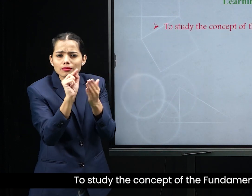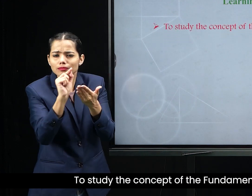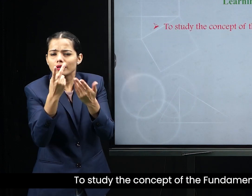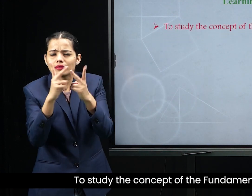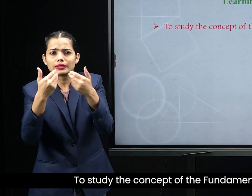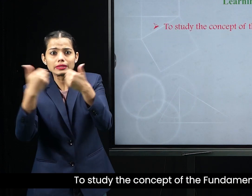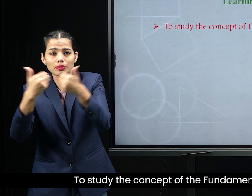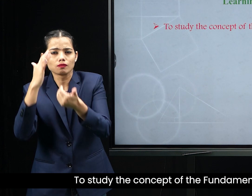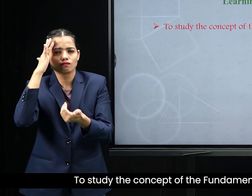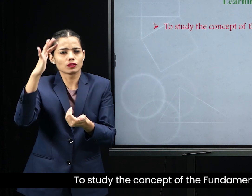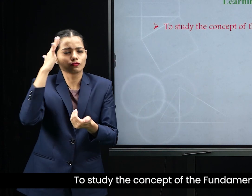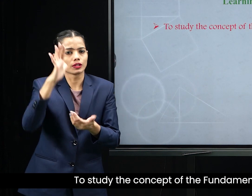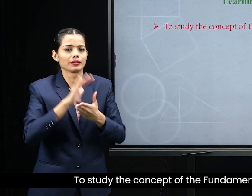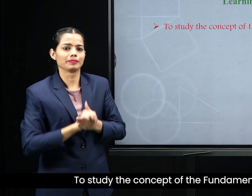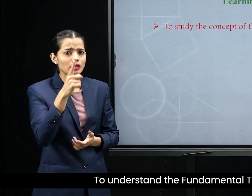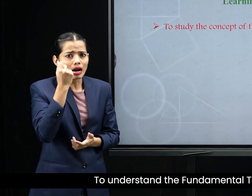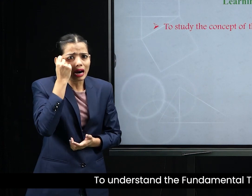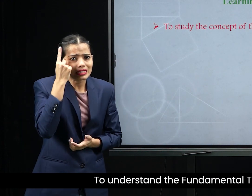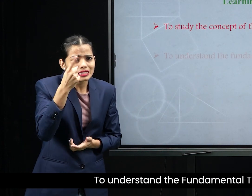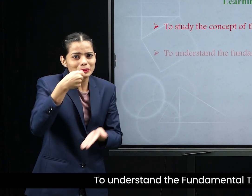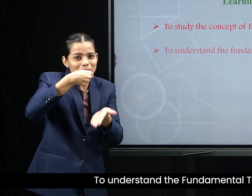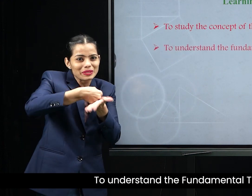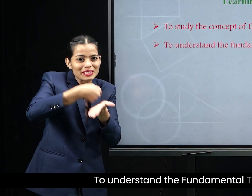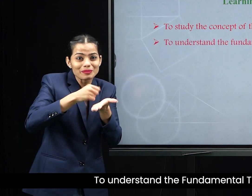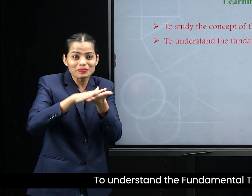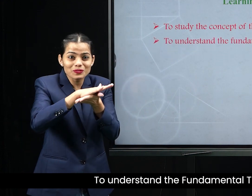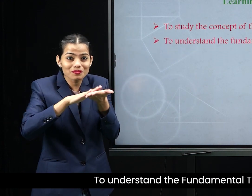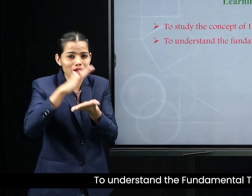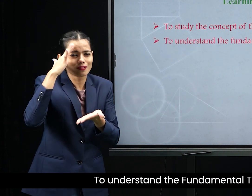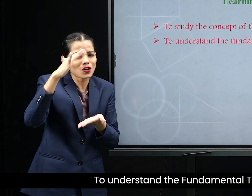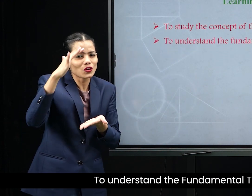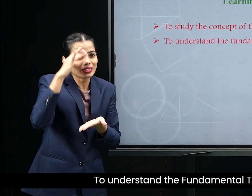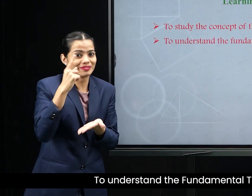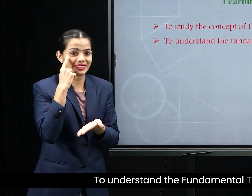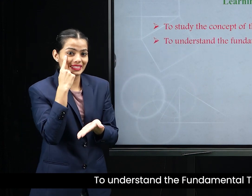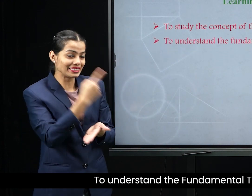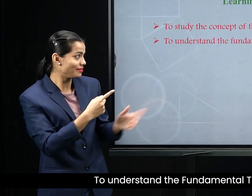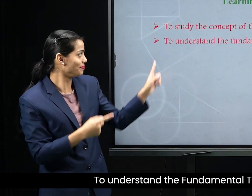of Arithmetic. To understand the Fundamental Theorem of Arithmetic.